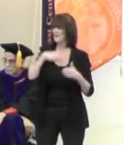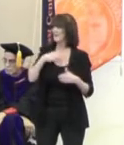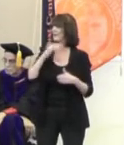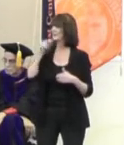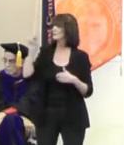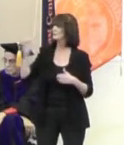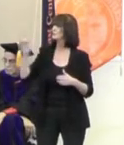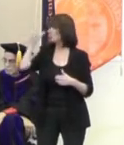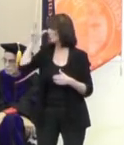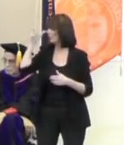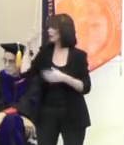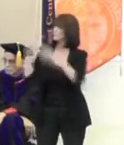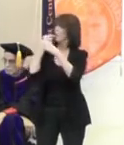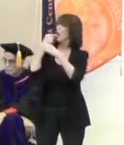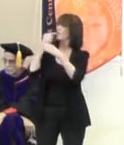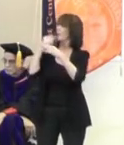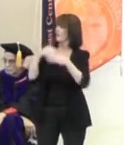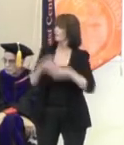bug flew into my